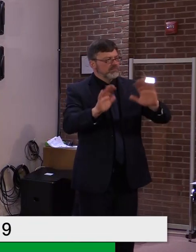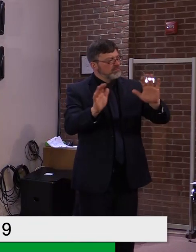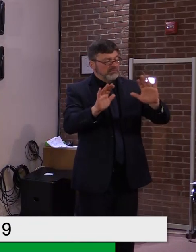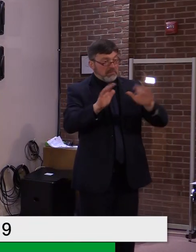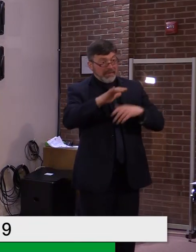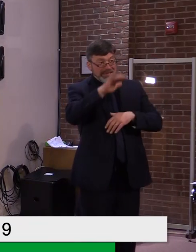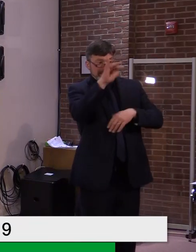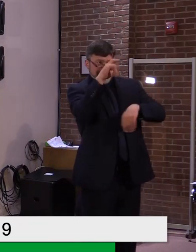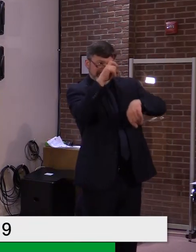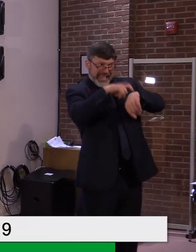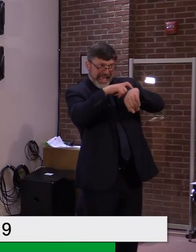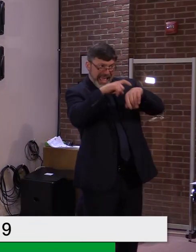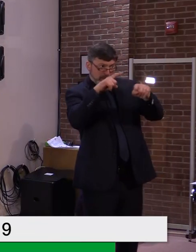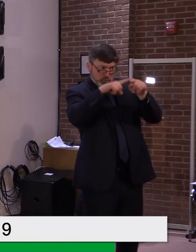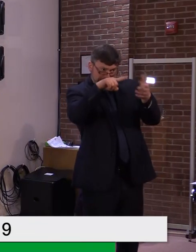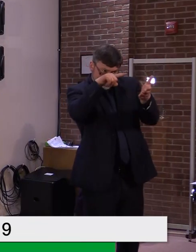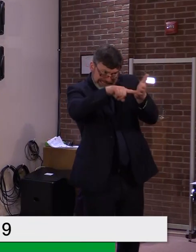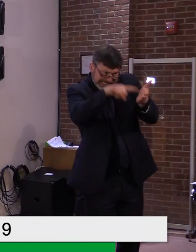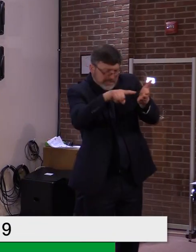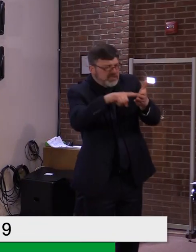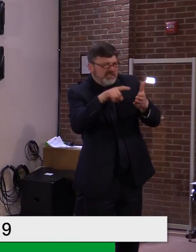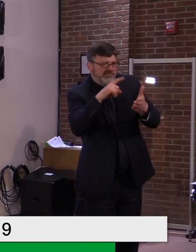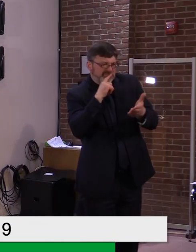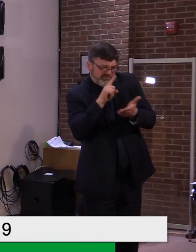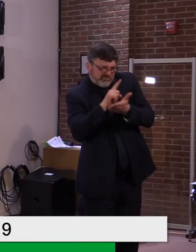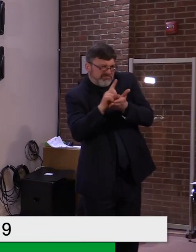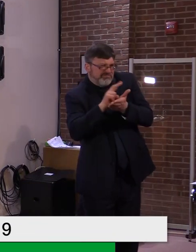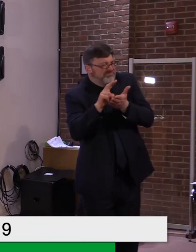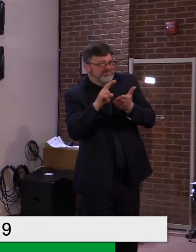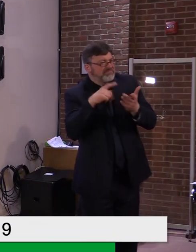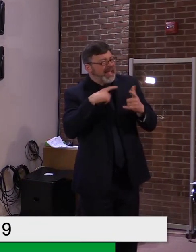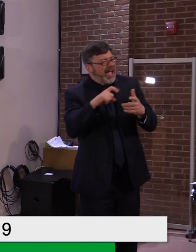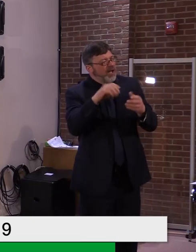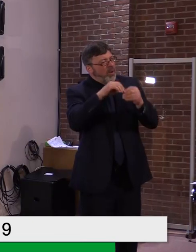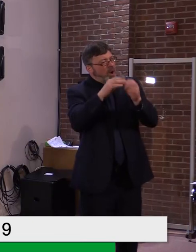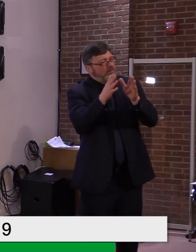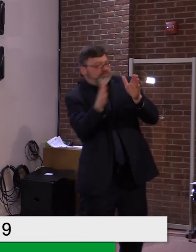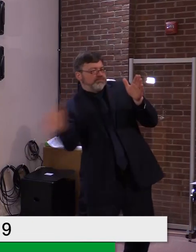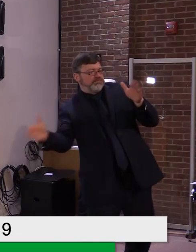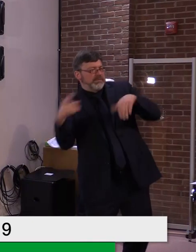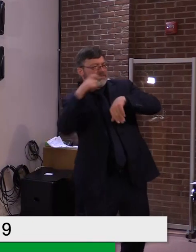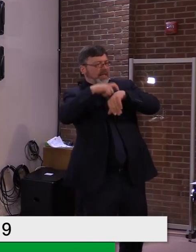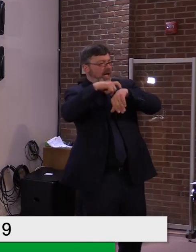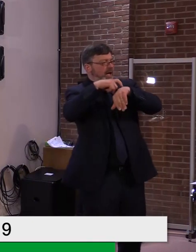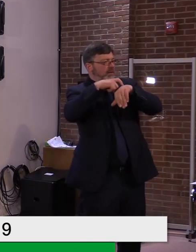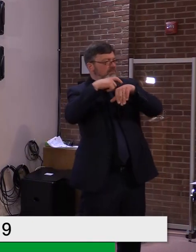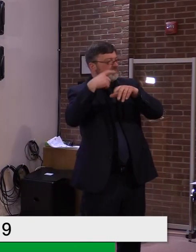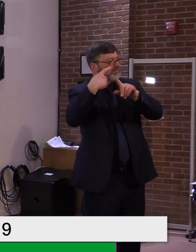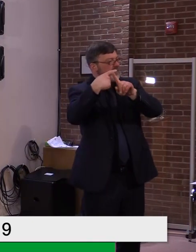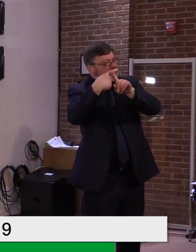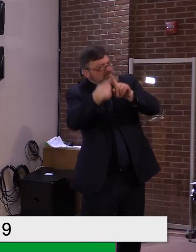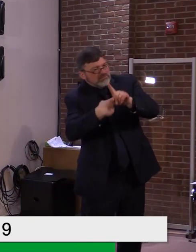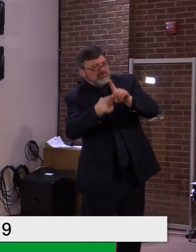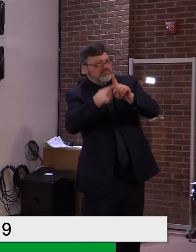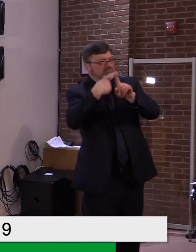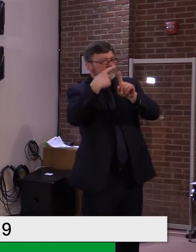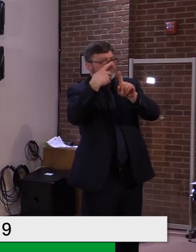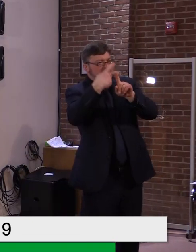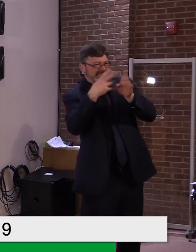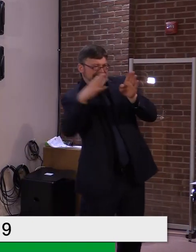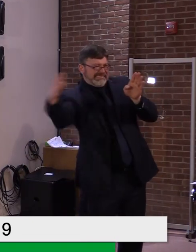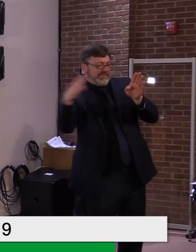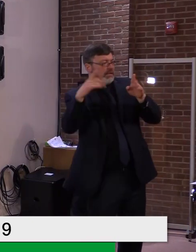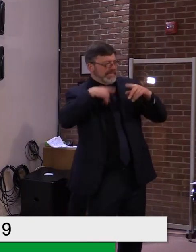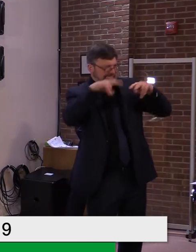trying to equate a certain vaccination rate with a certain new count rate is challenging on a broader